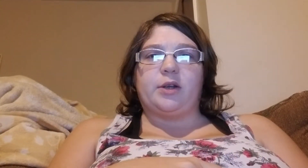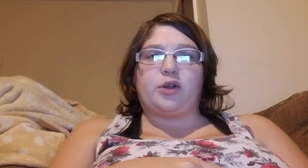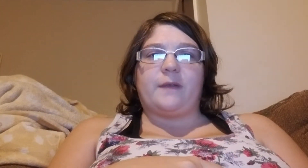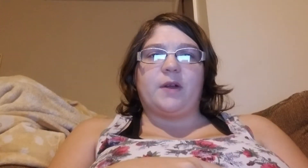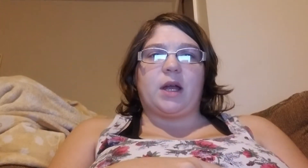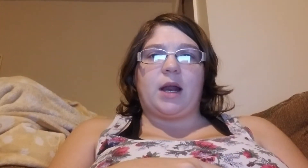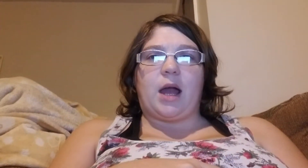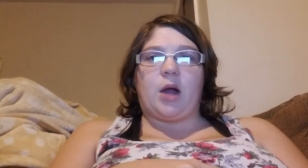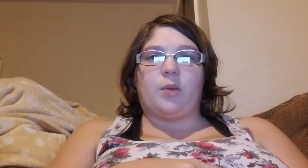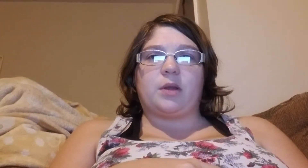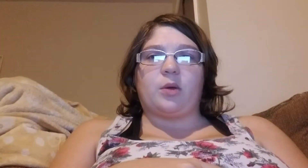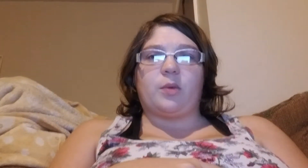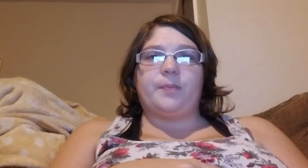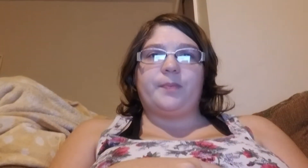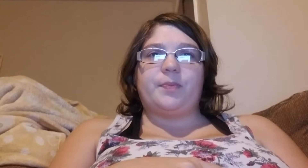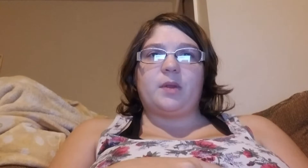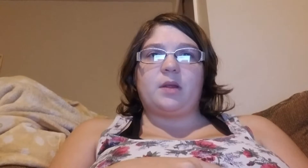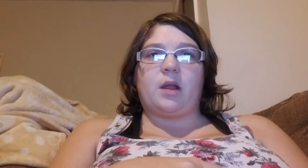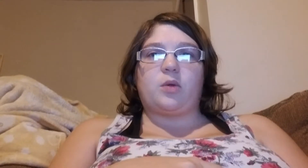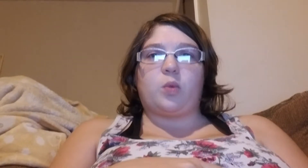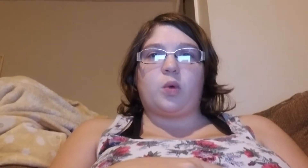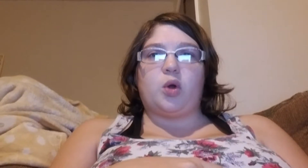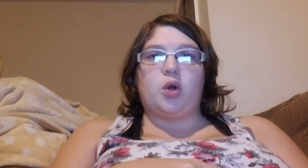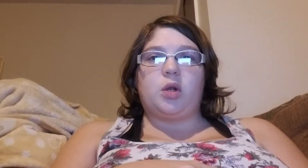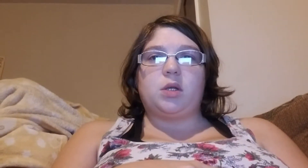trying to figure out what the next word.